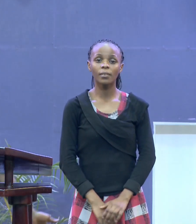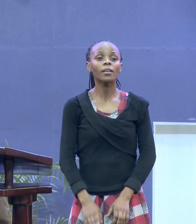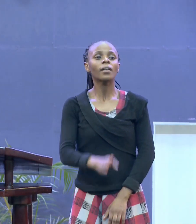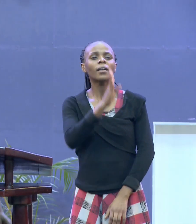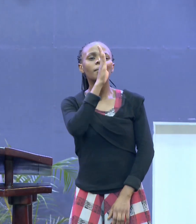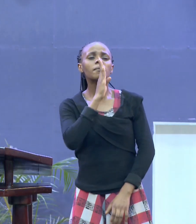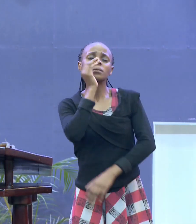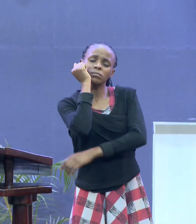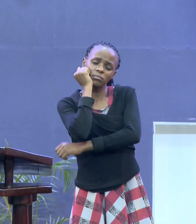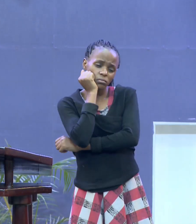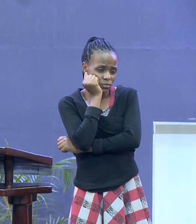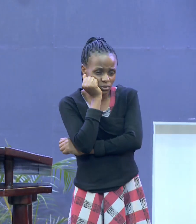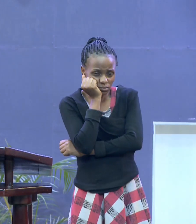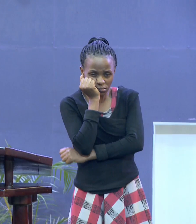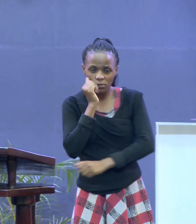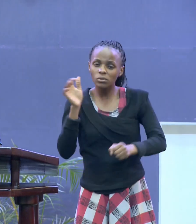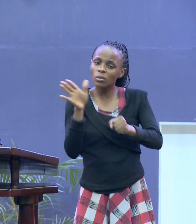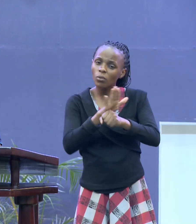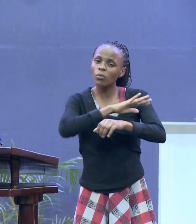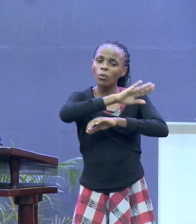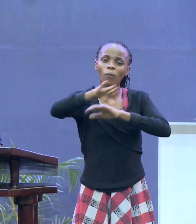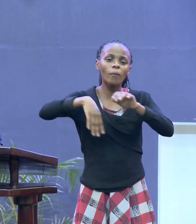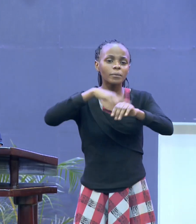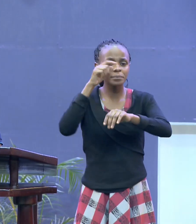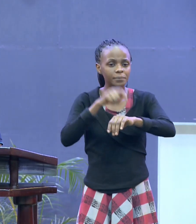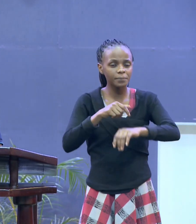being sorrowful all the time. Nga buli kaseera oli munyiike.